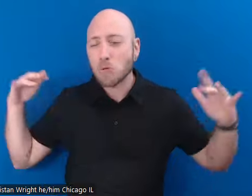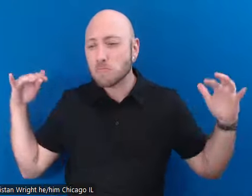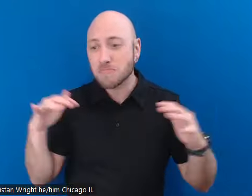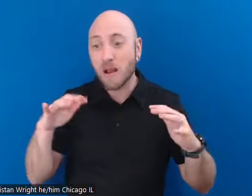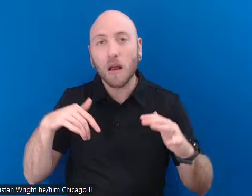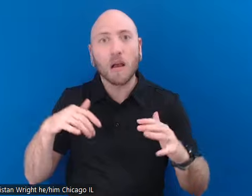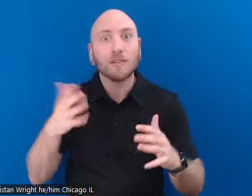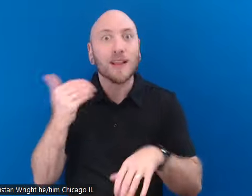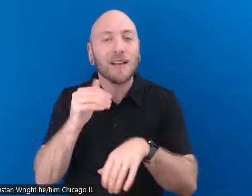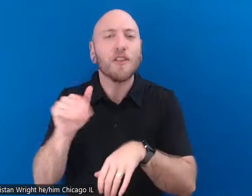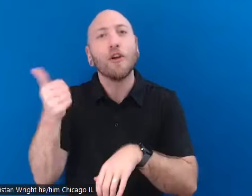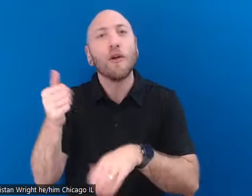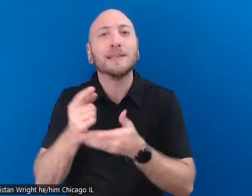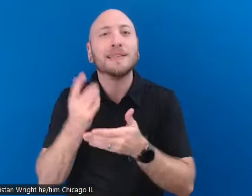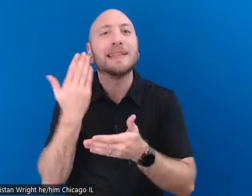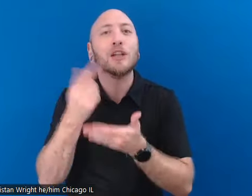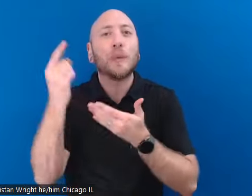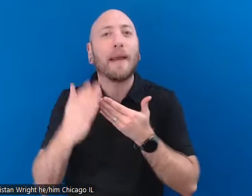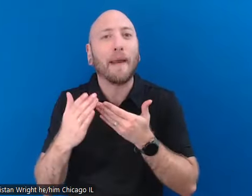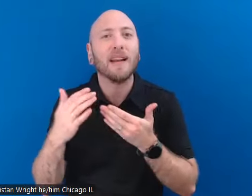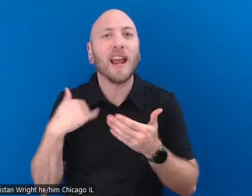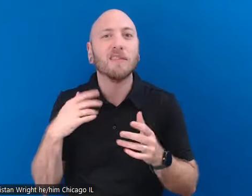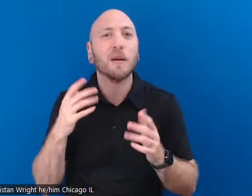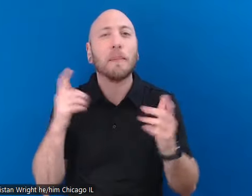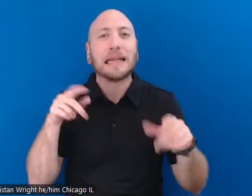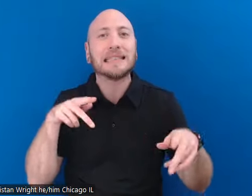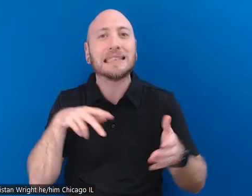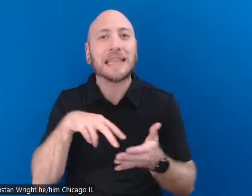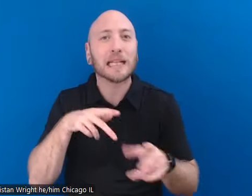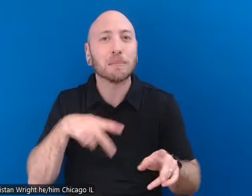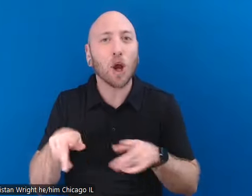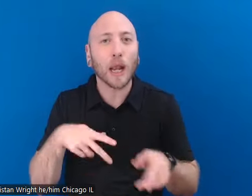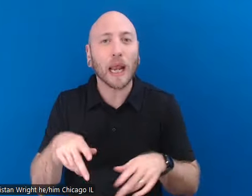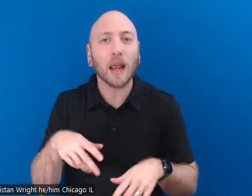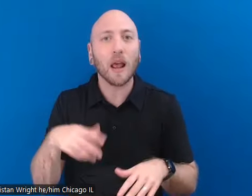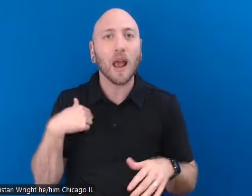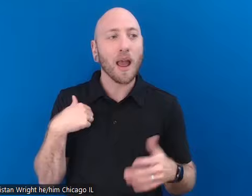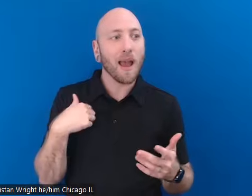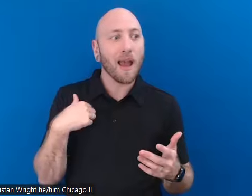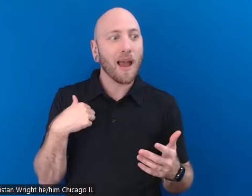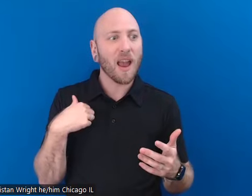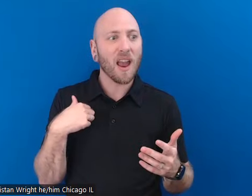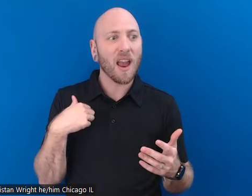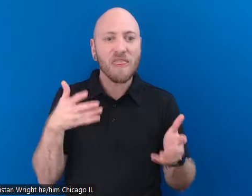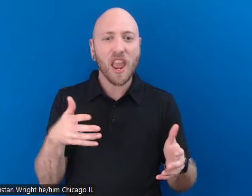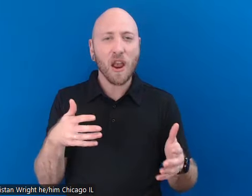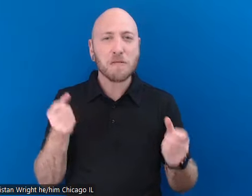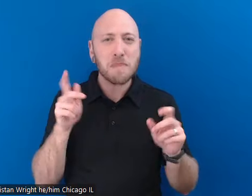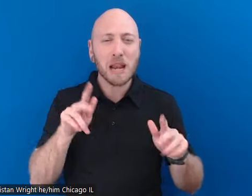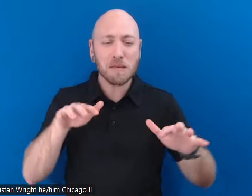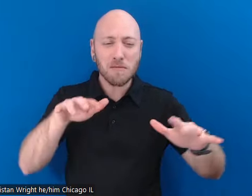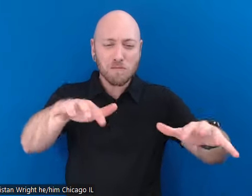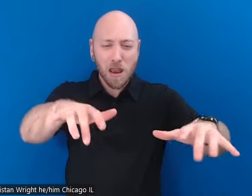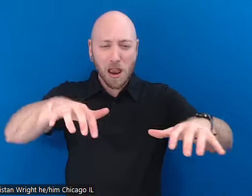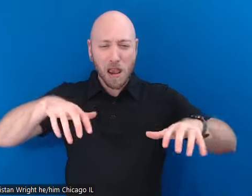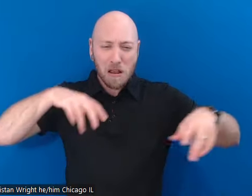dance and like, maybe I look like an idiot while I'm dancing. Maybe I don't. It doesn't really matter because I was having fun